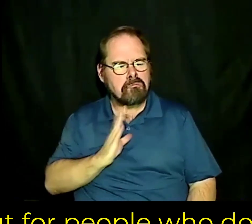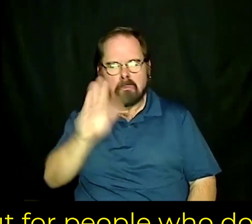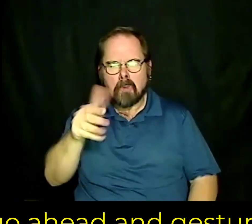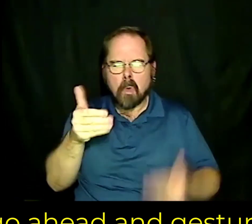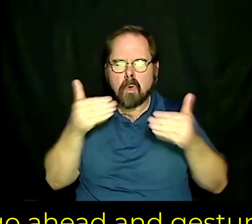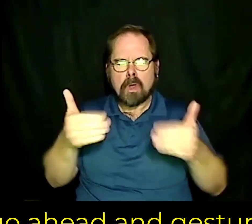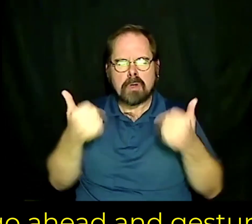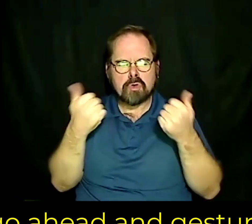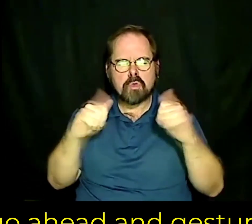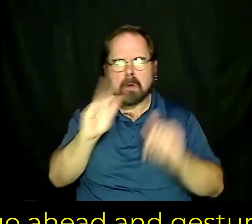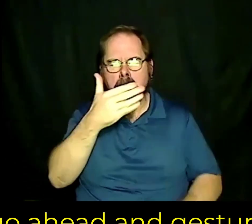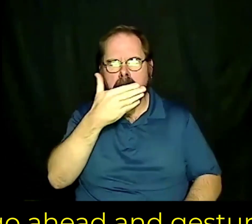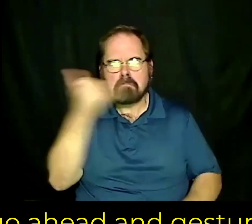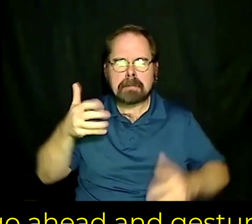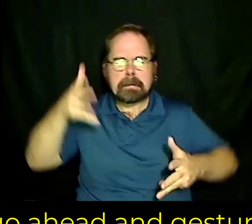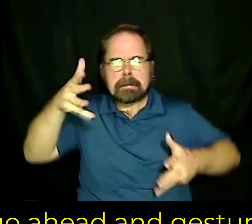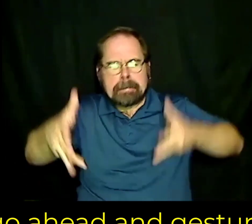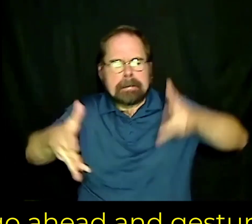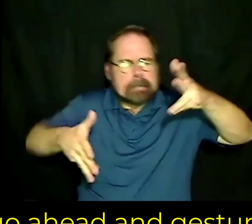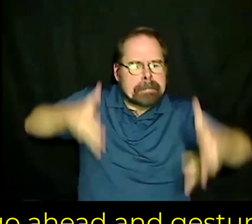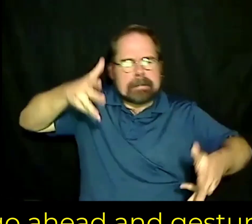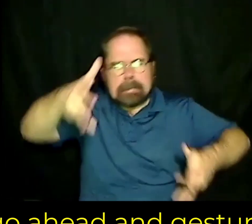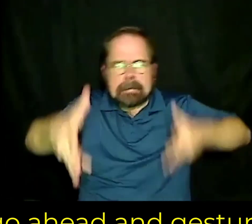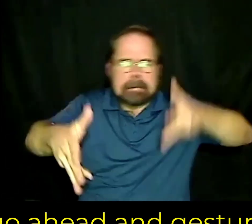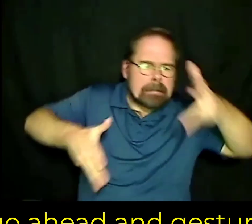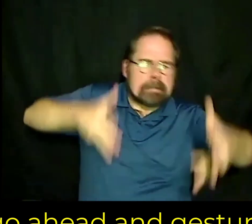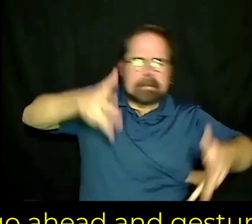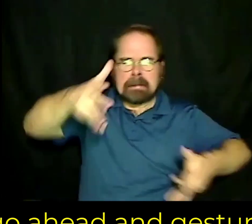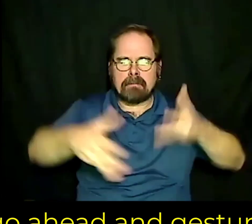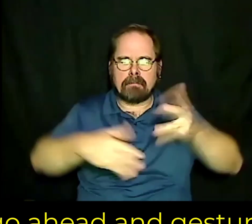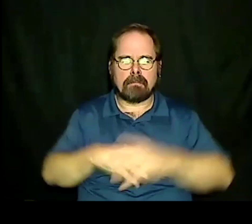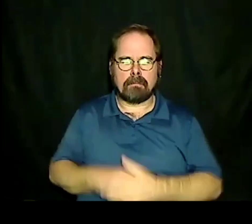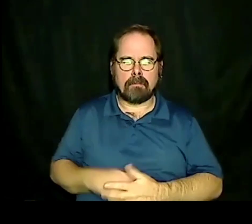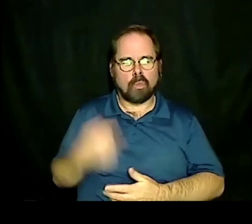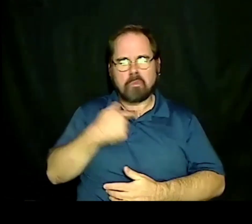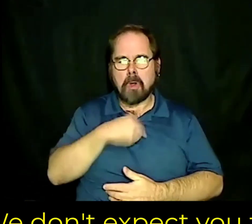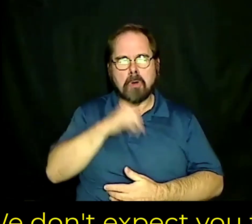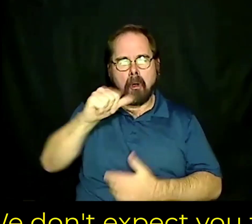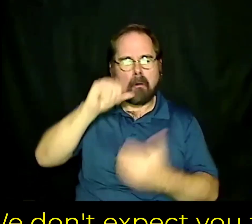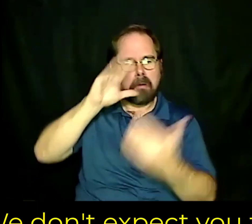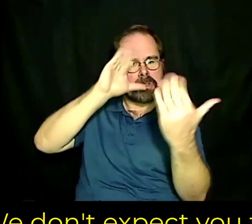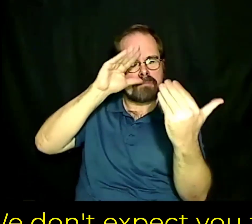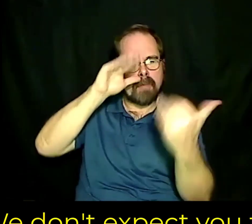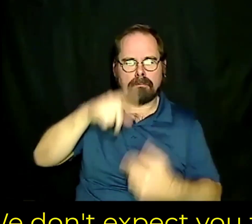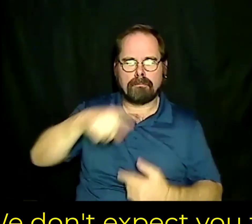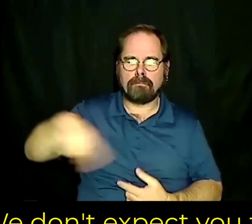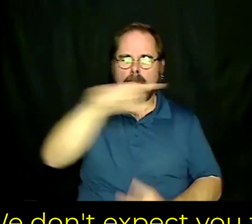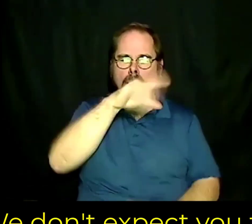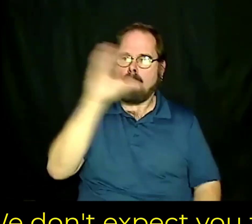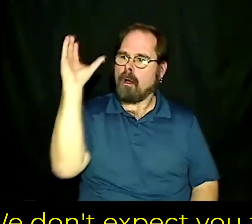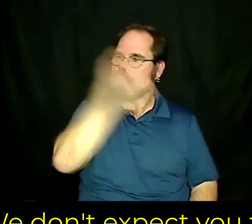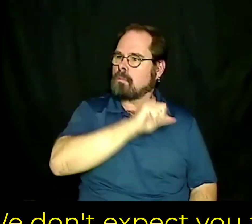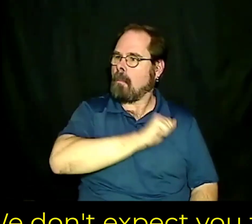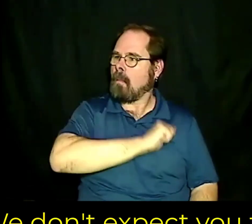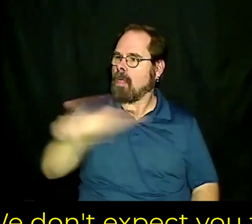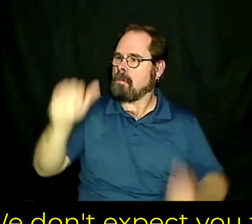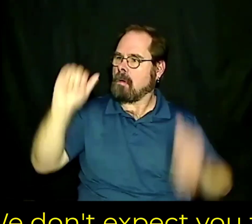or finger spelling, you can do your best to gesture. We do not assume that all